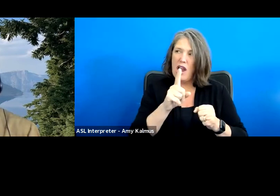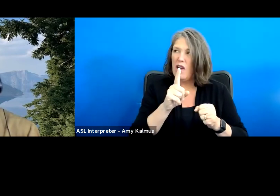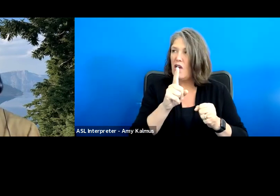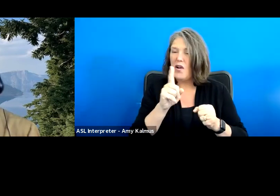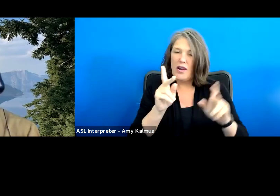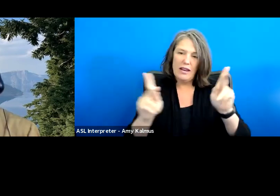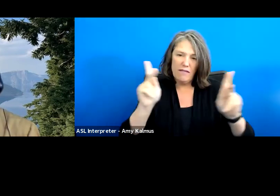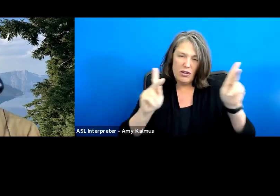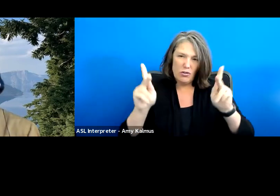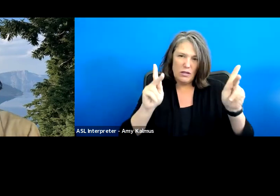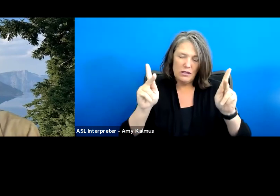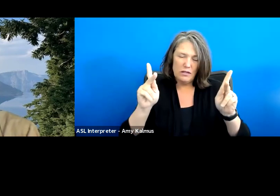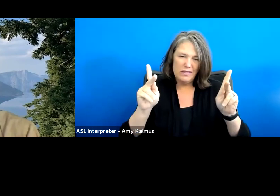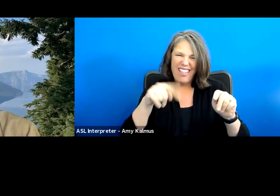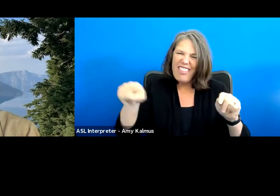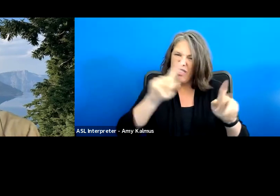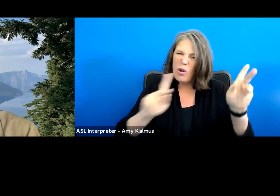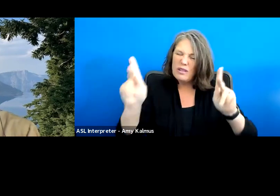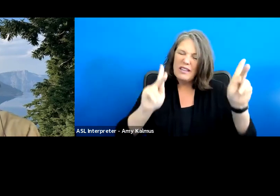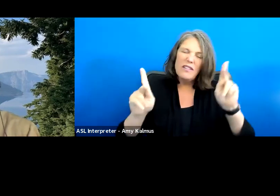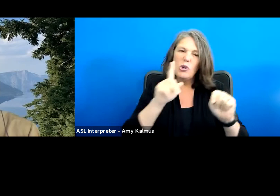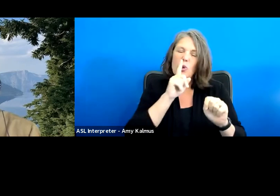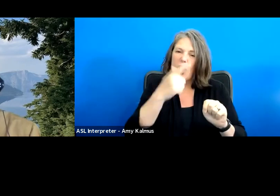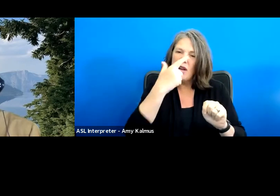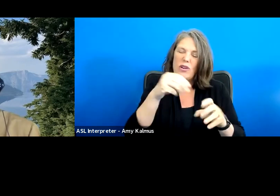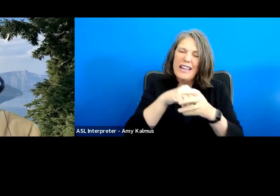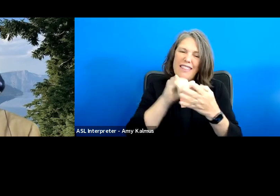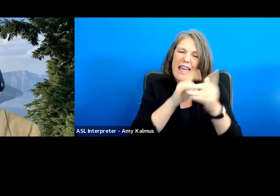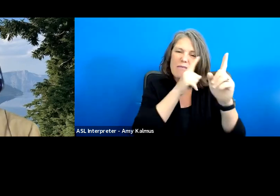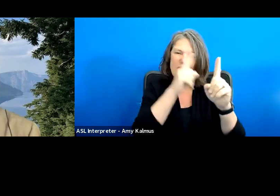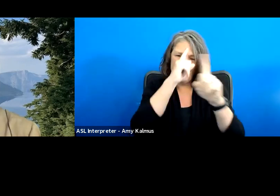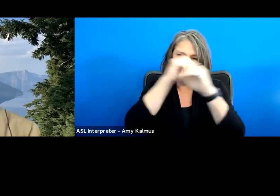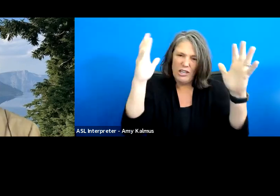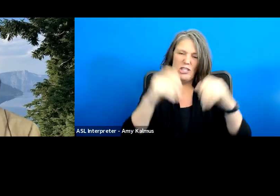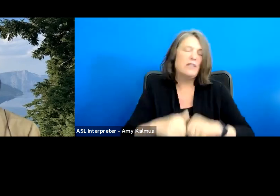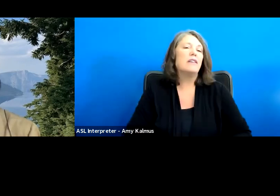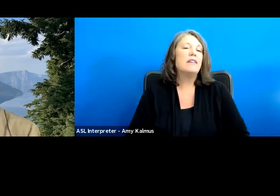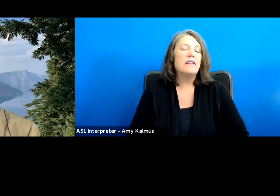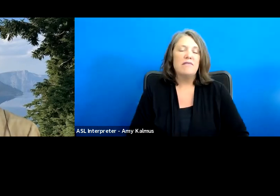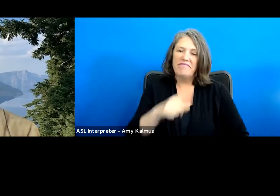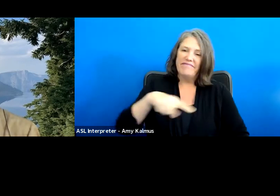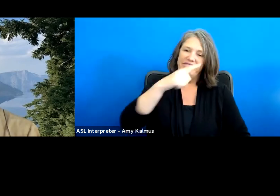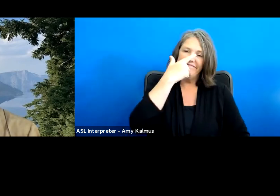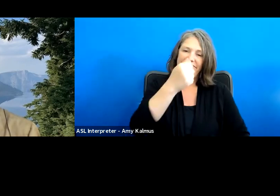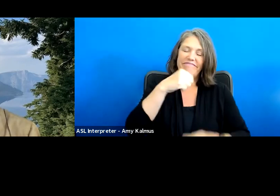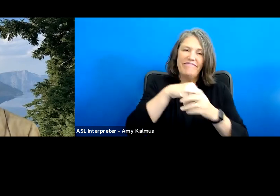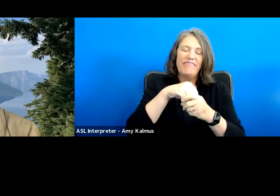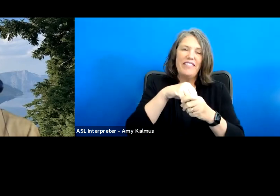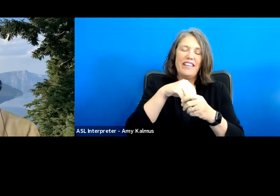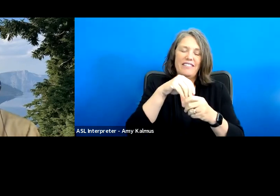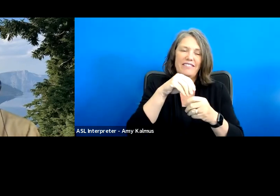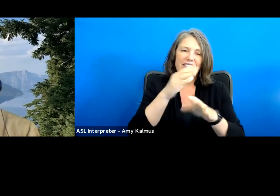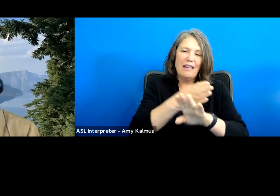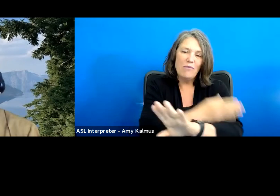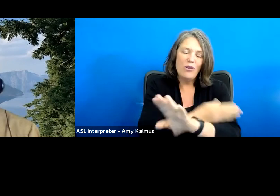individuals, those individuals are interested in that mission and vision. They're interested in